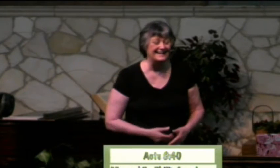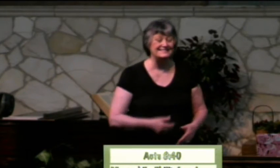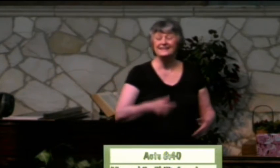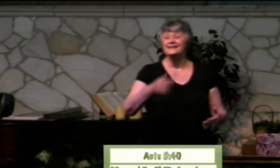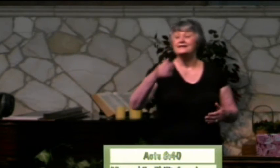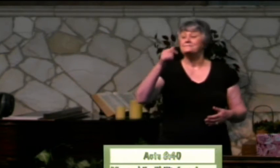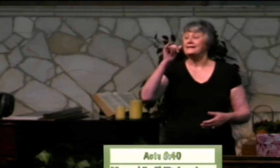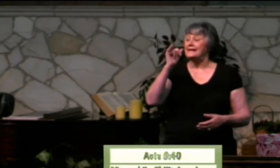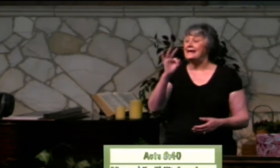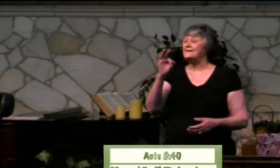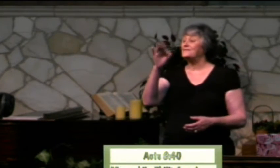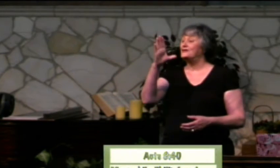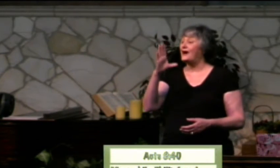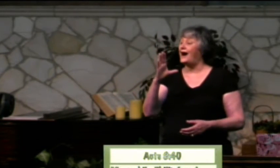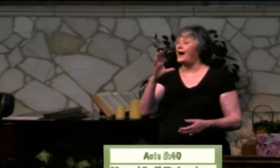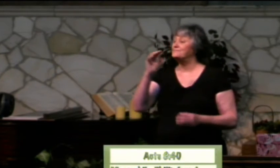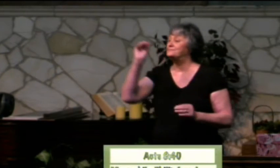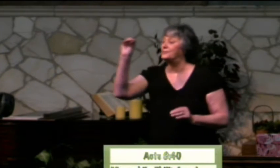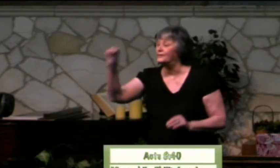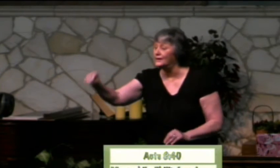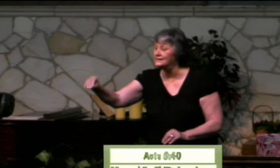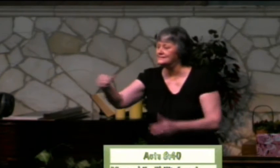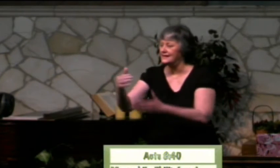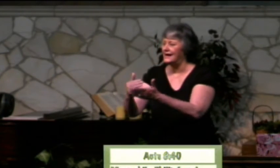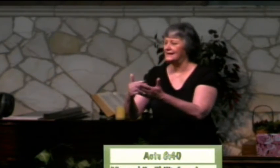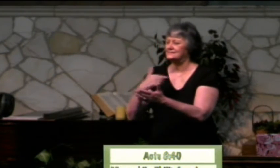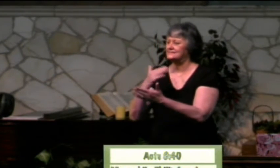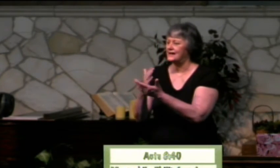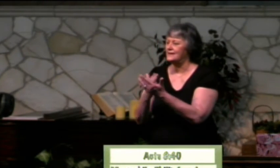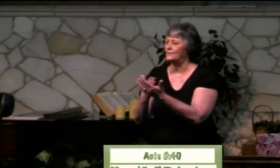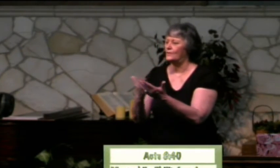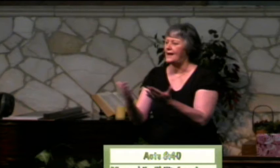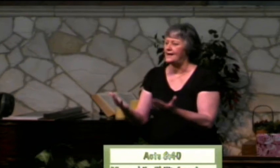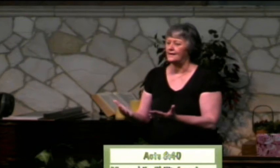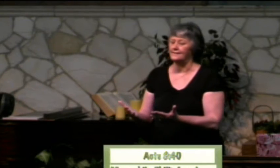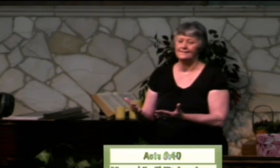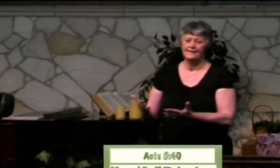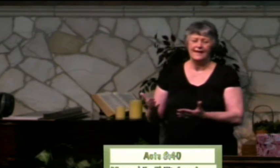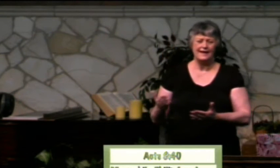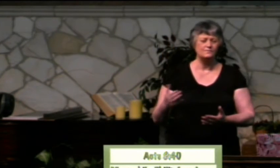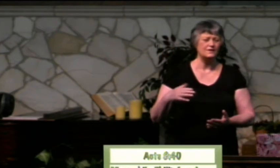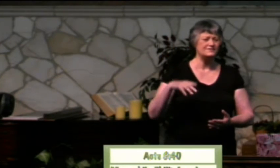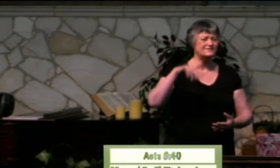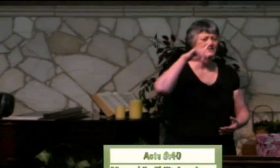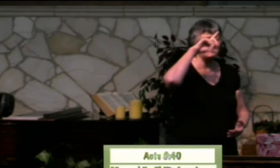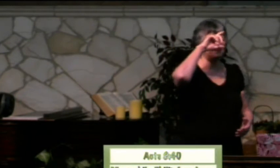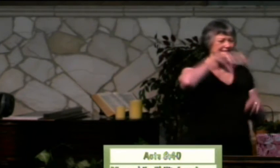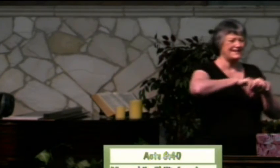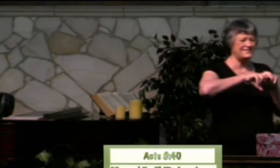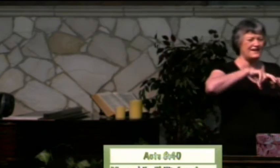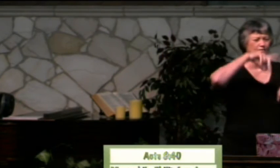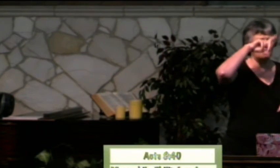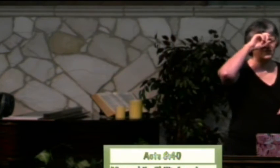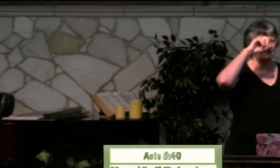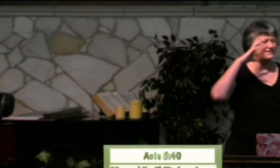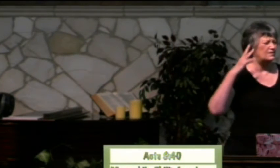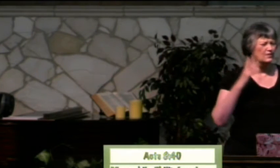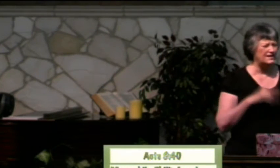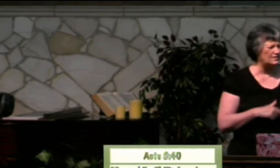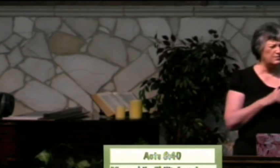See, but if God puts us somewhere and we're just like sitting there wondering, it's like, what